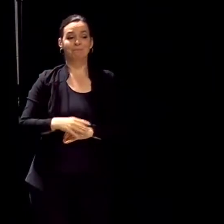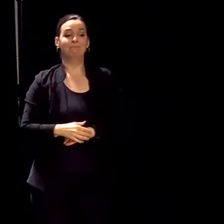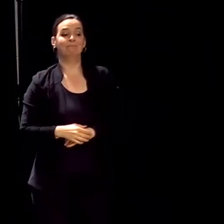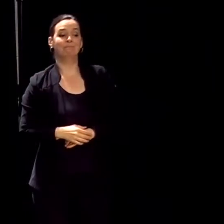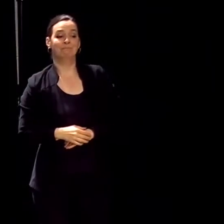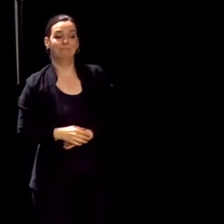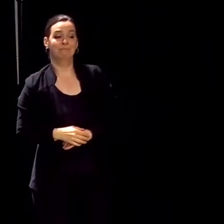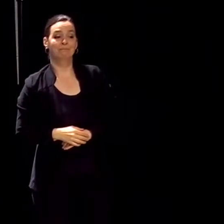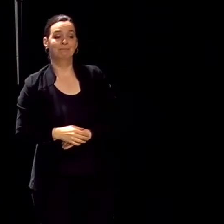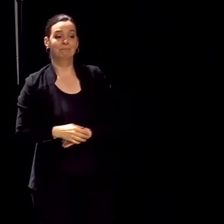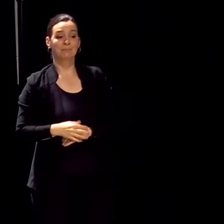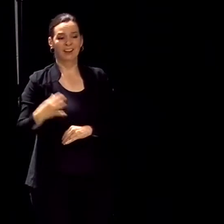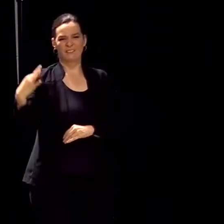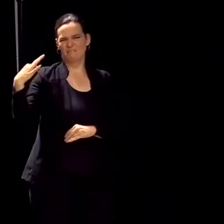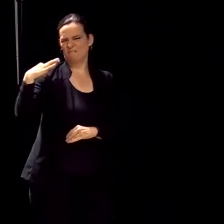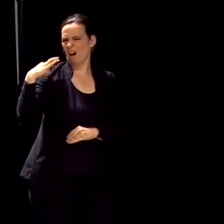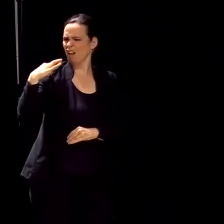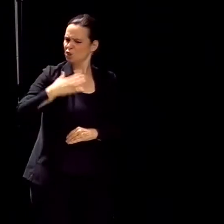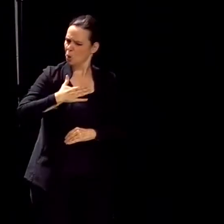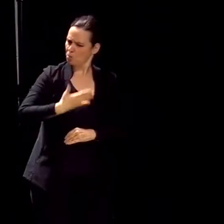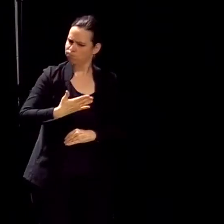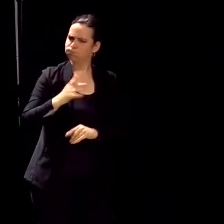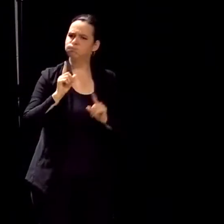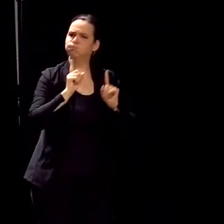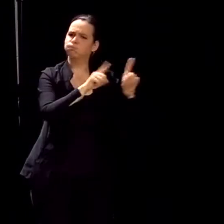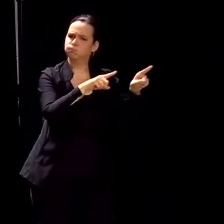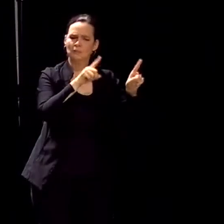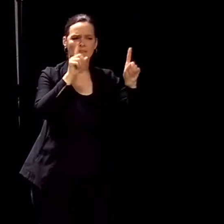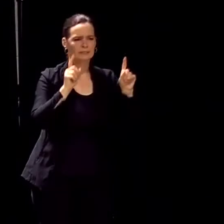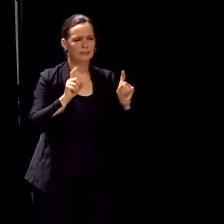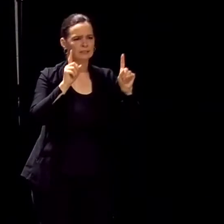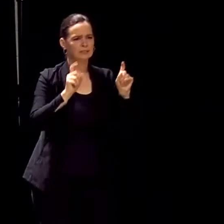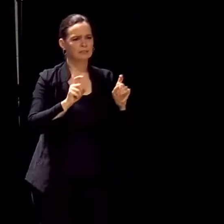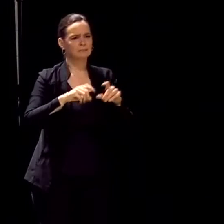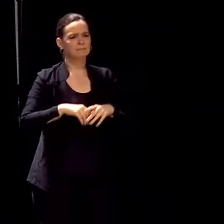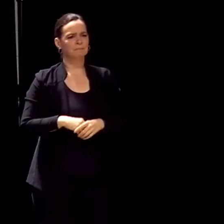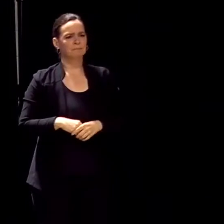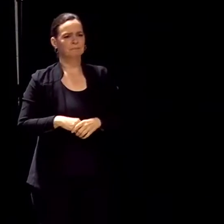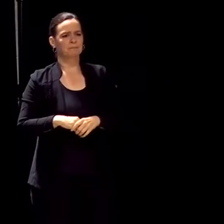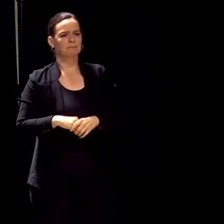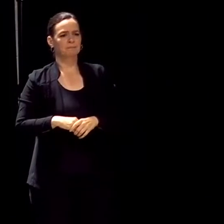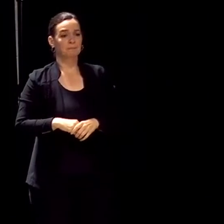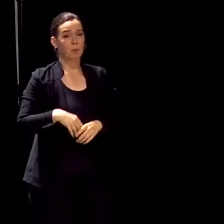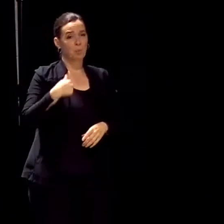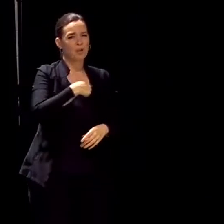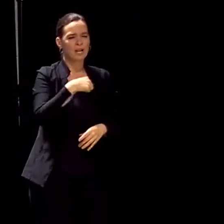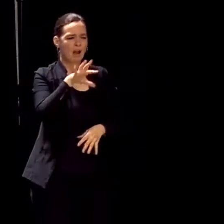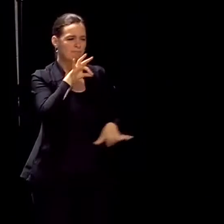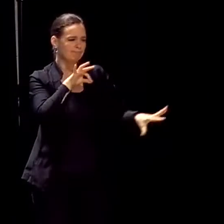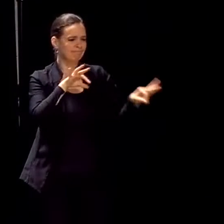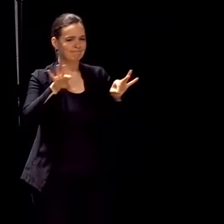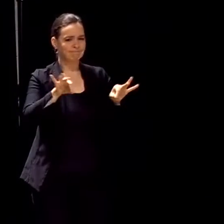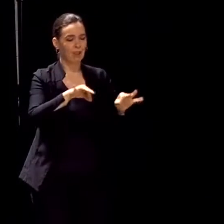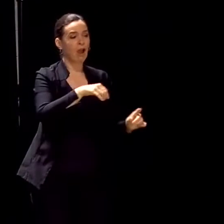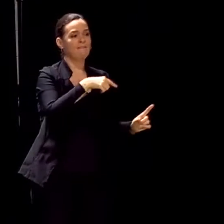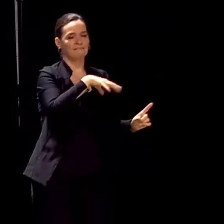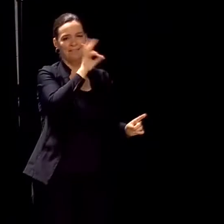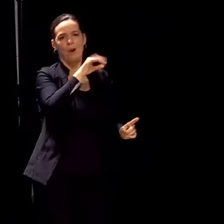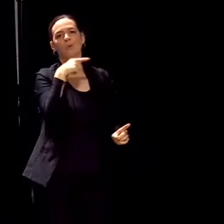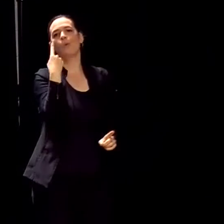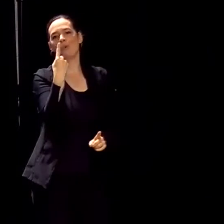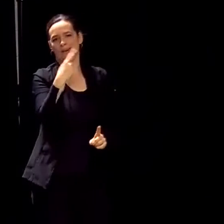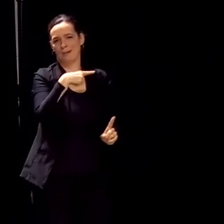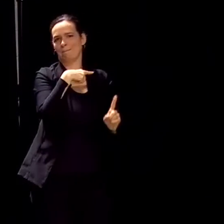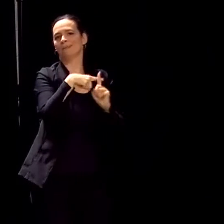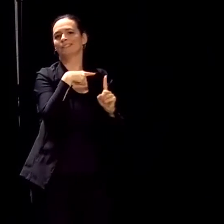we've only had one pool come back with a positive result. So that is something. And tomorrow we